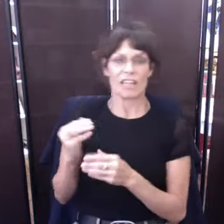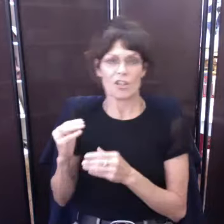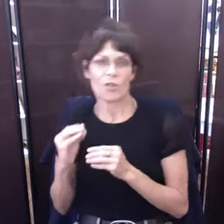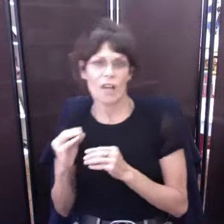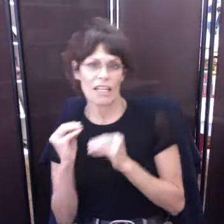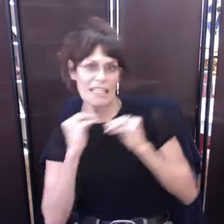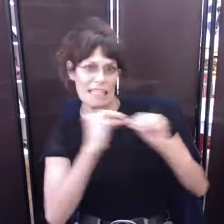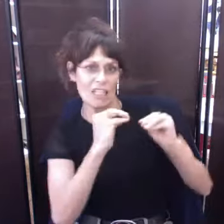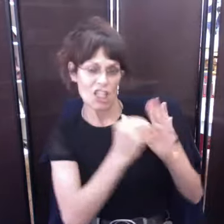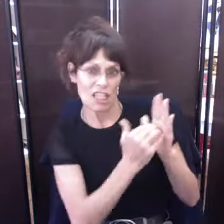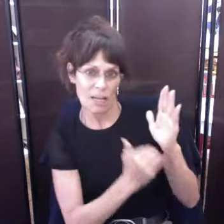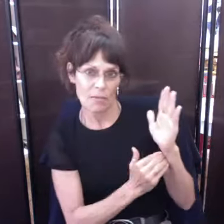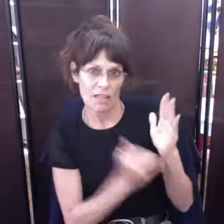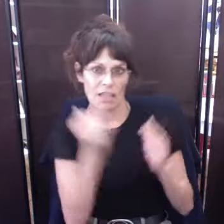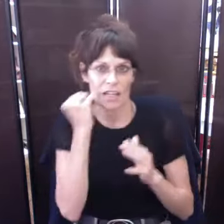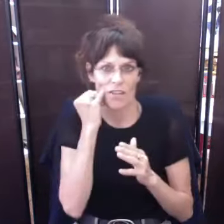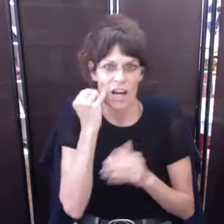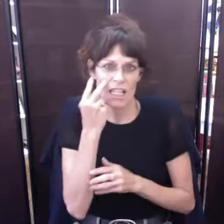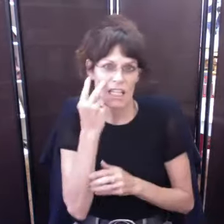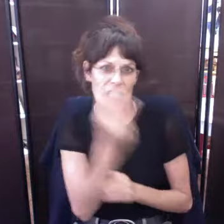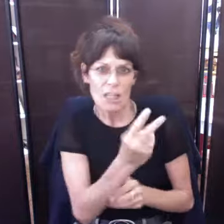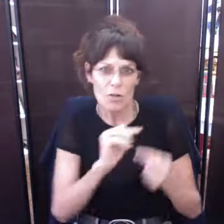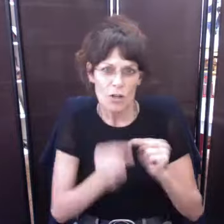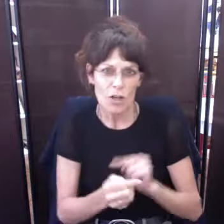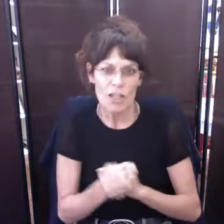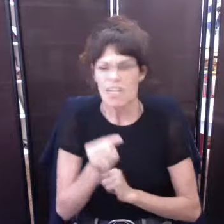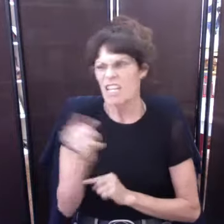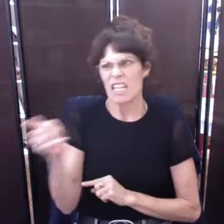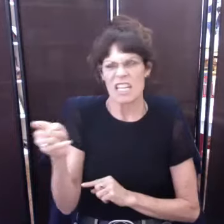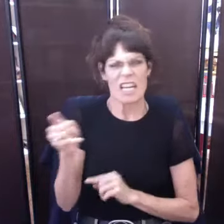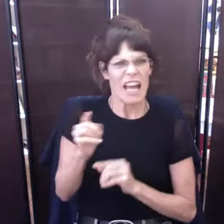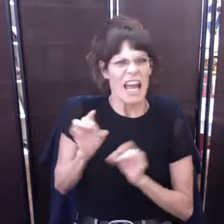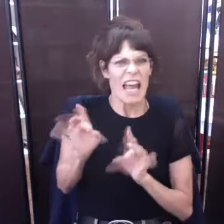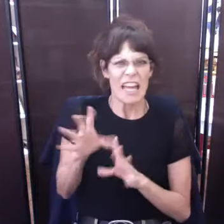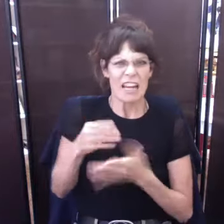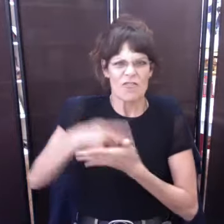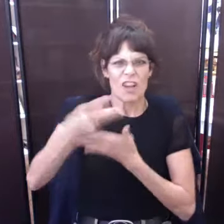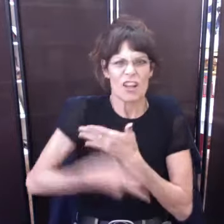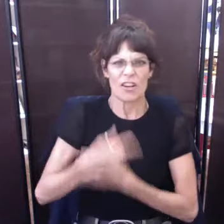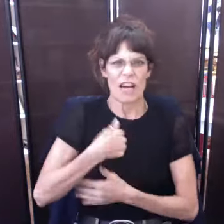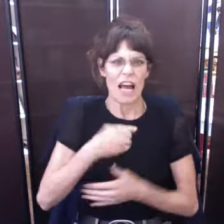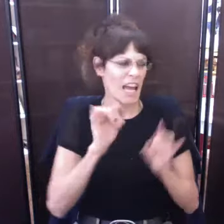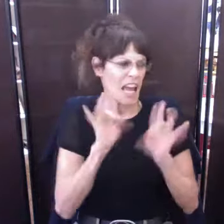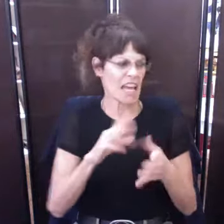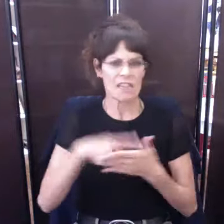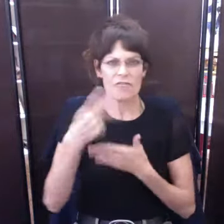you come here hurt, you're in big trouble. He didn't like failure, and neither did I. And so I was a scrapper,